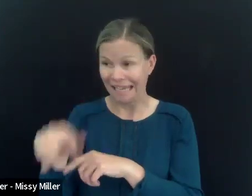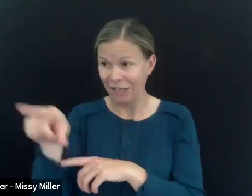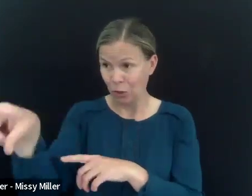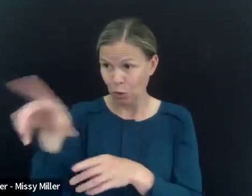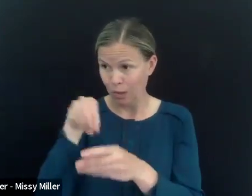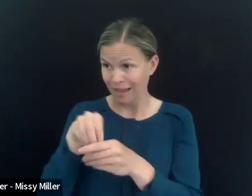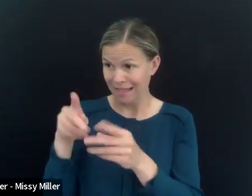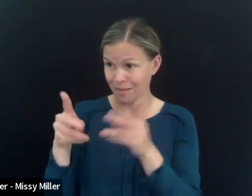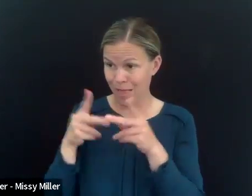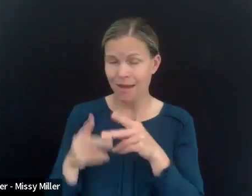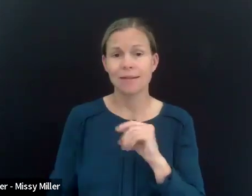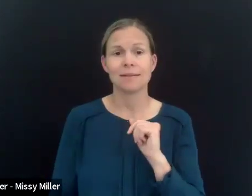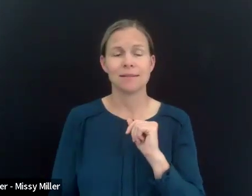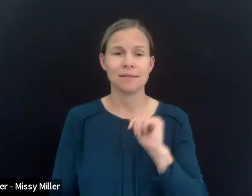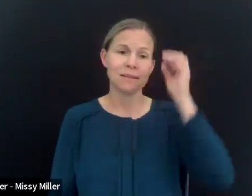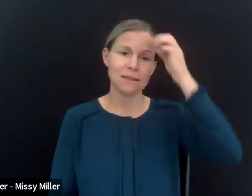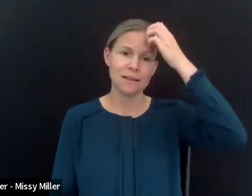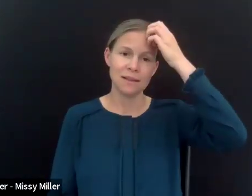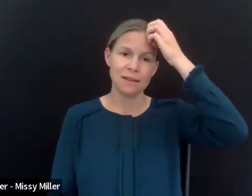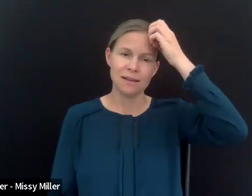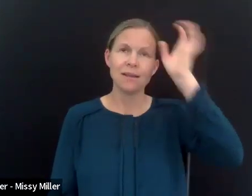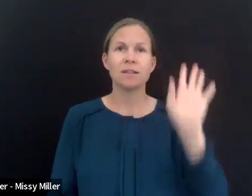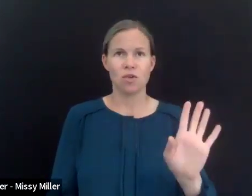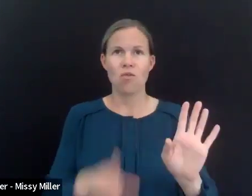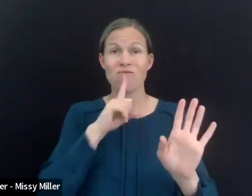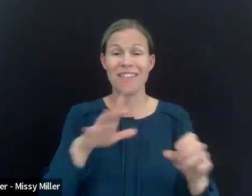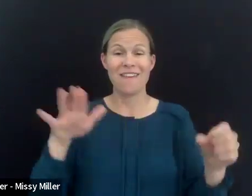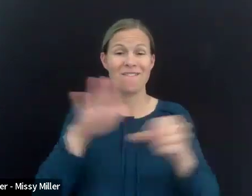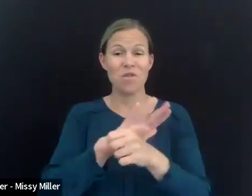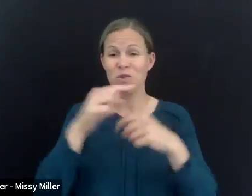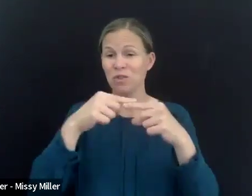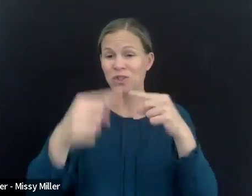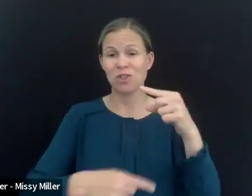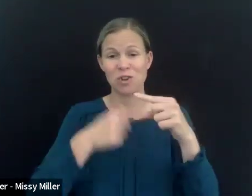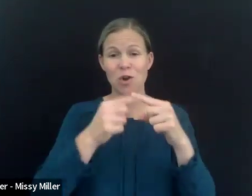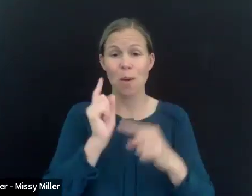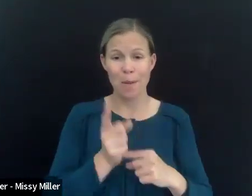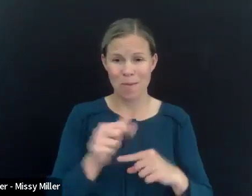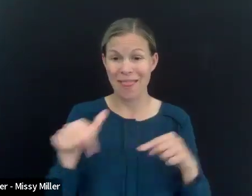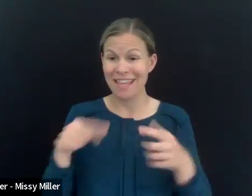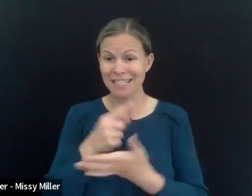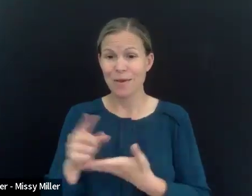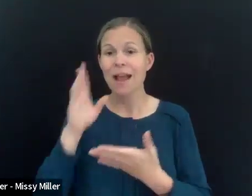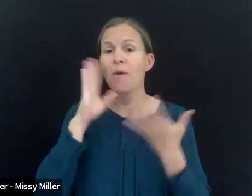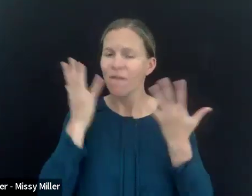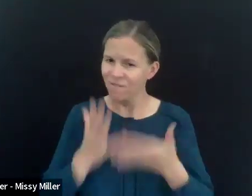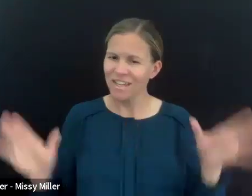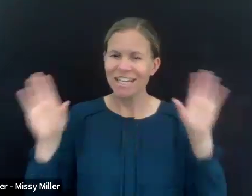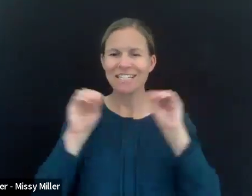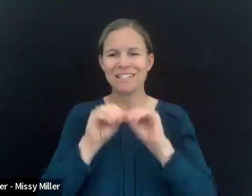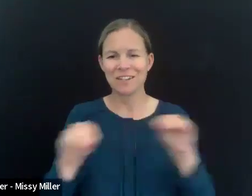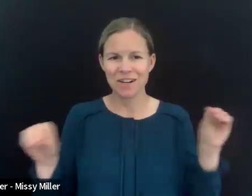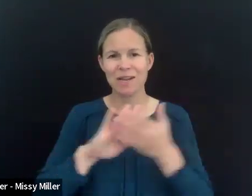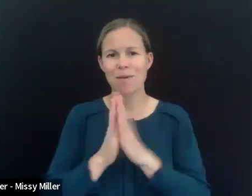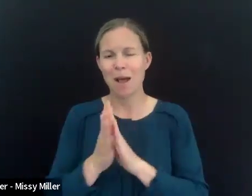And this is a full circle moment because this week I am completing my degree to become a certified nurse